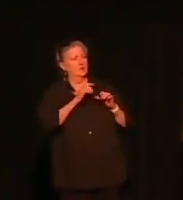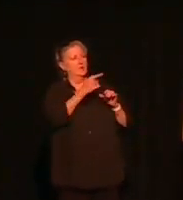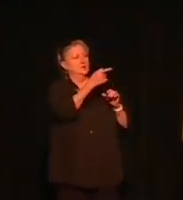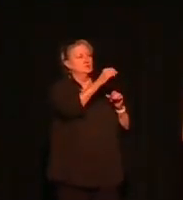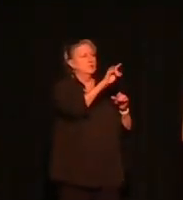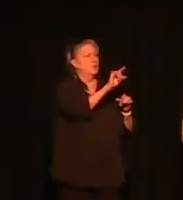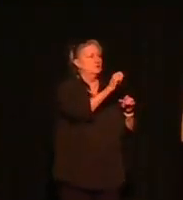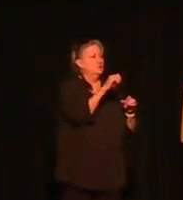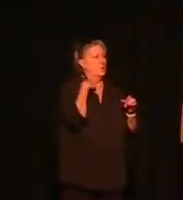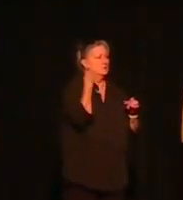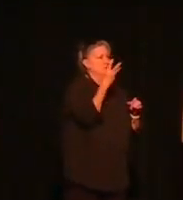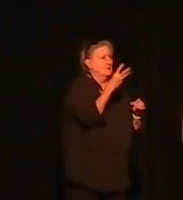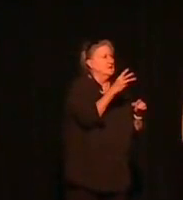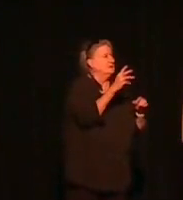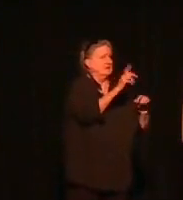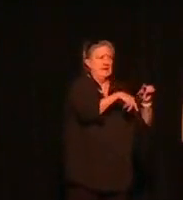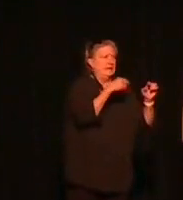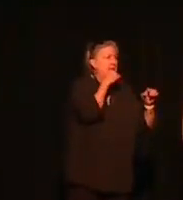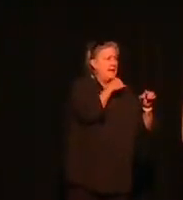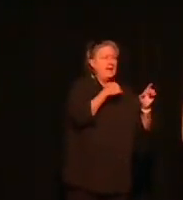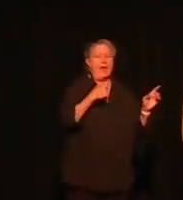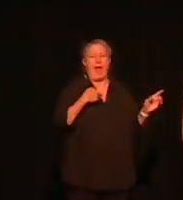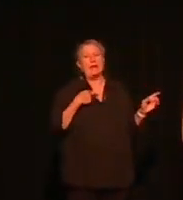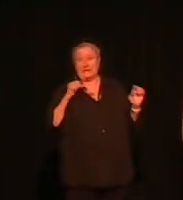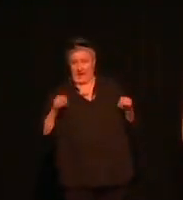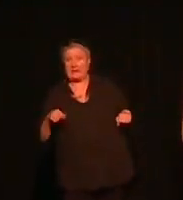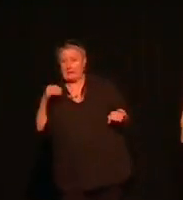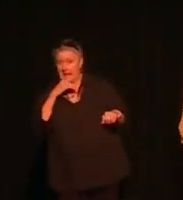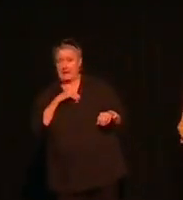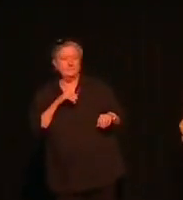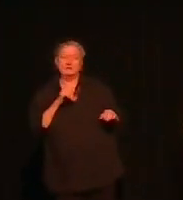Washington could not tell a lie. I can tell a lie, I just don't do it.